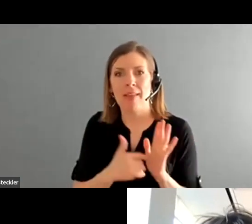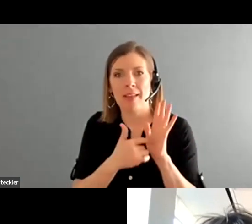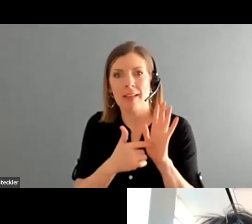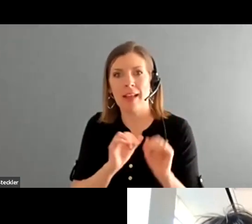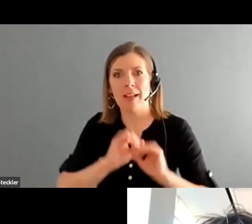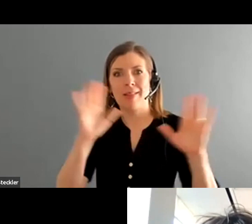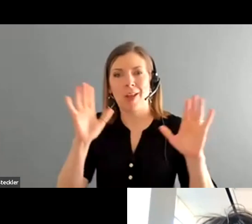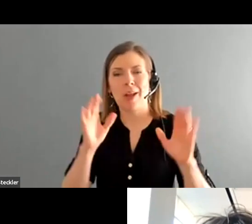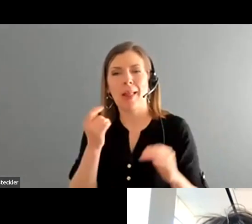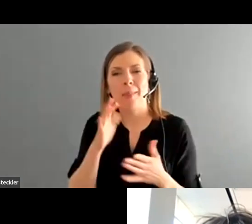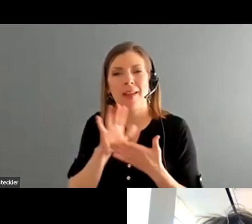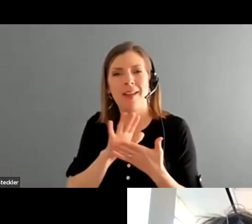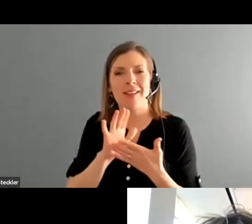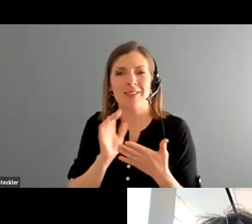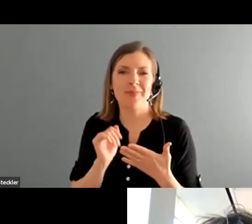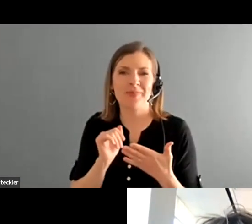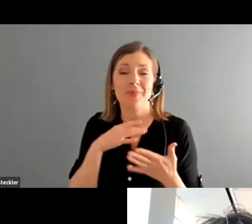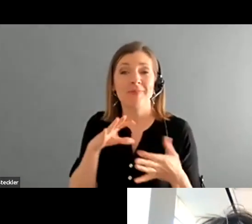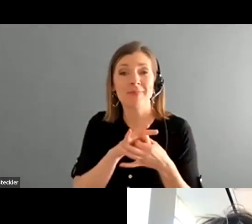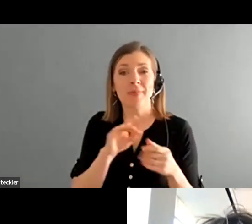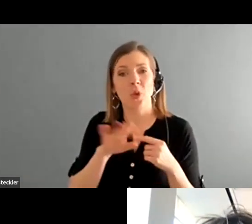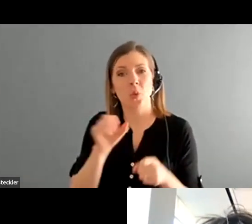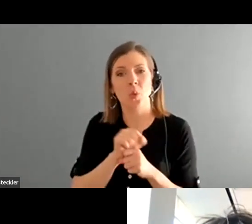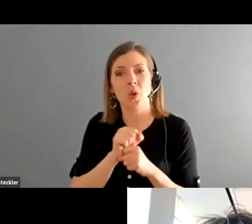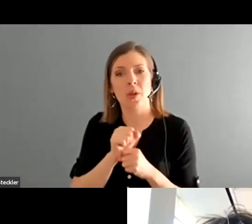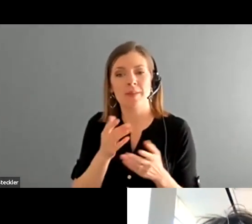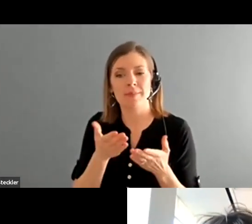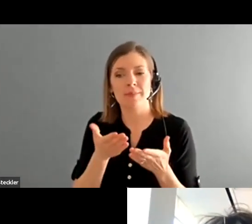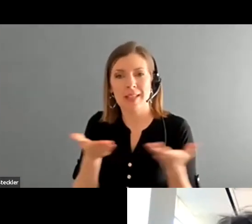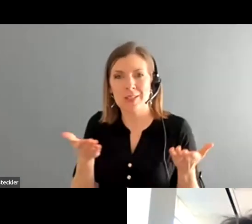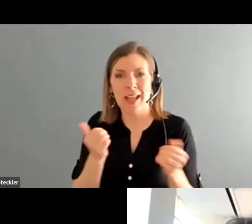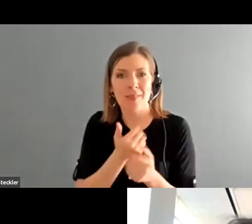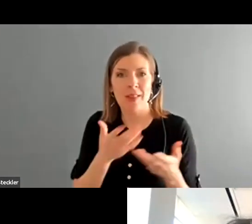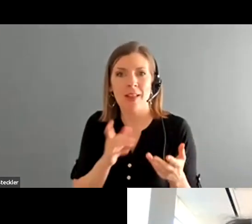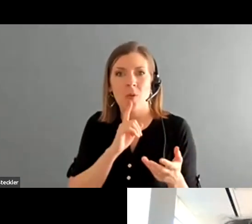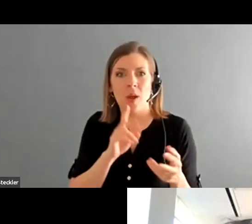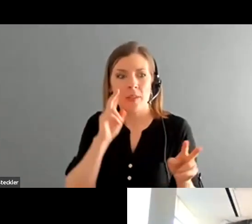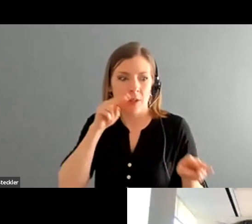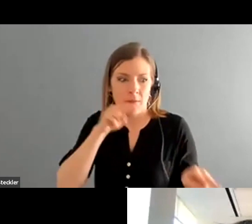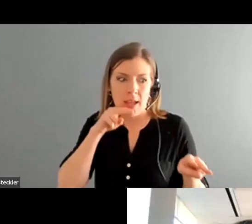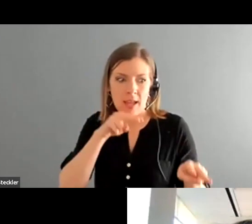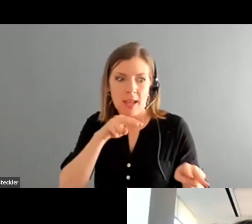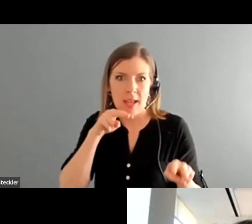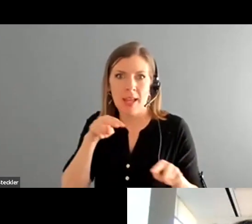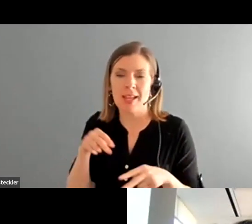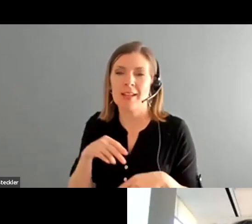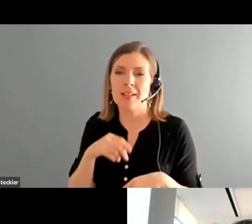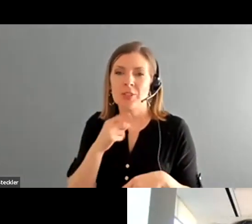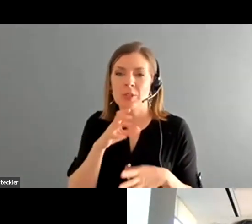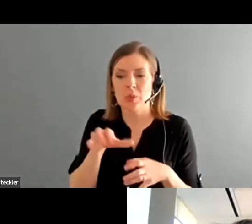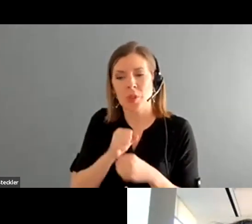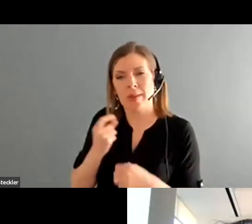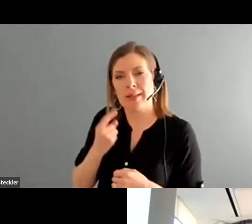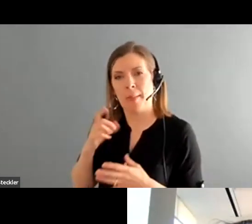readable. And in part, I connect that in part to her work conditions, where everything was being surveyed and scrutinized, and she's reserving